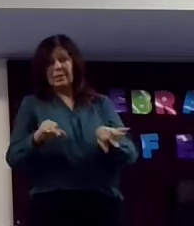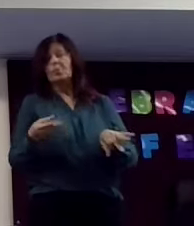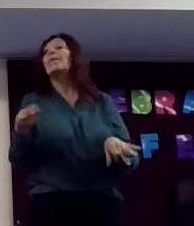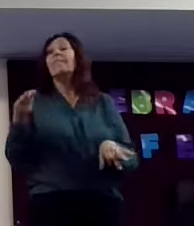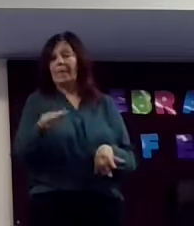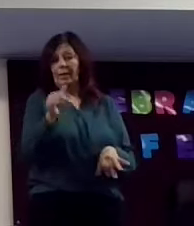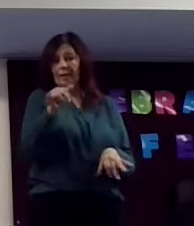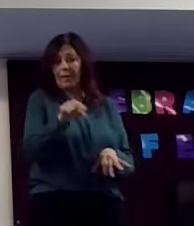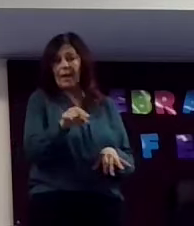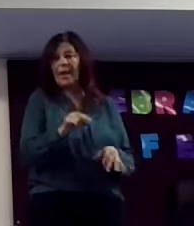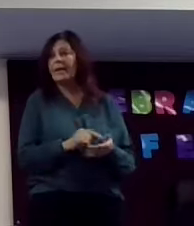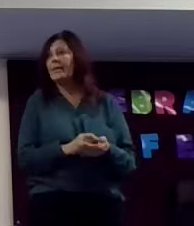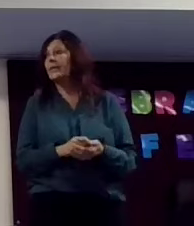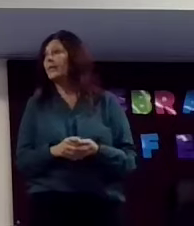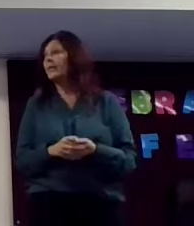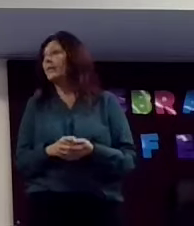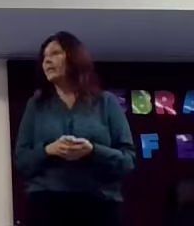bit of that.